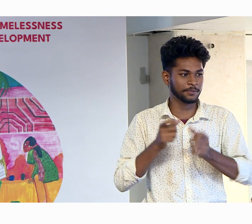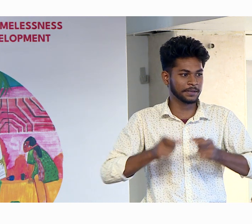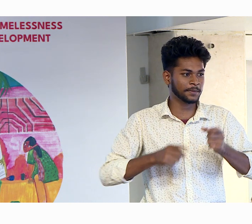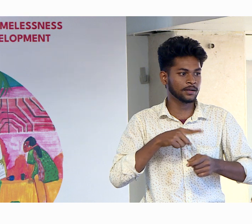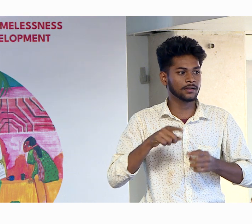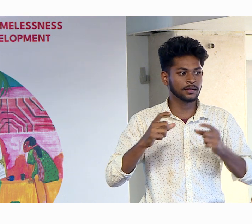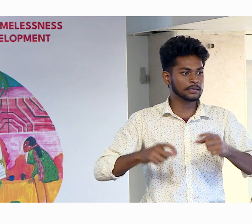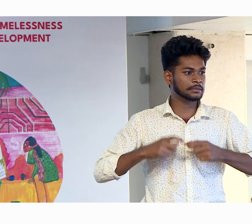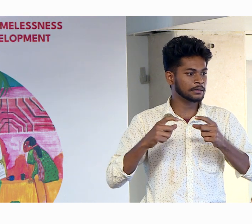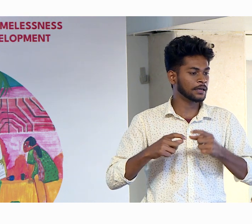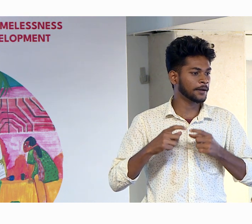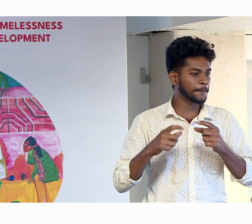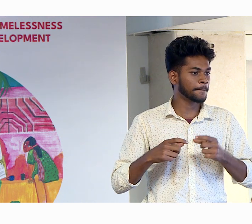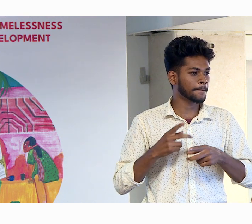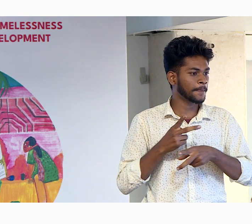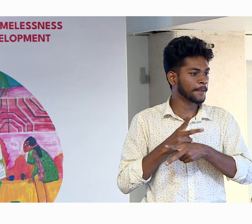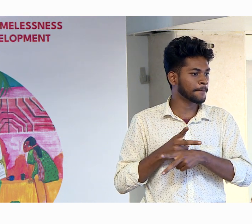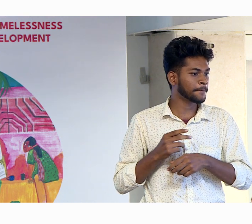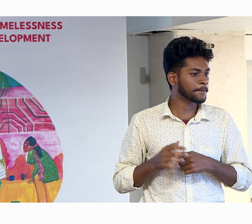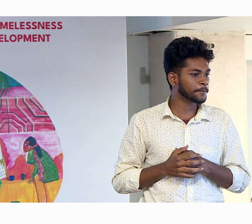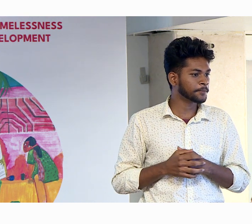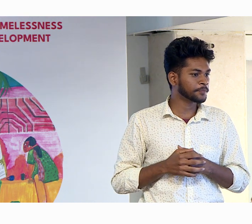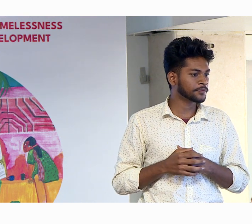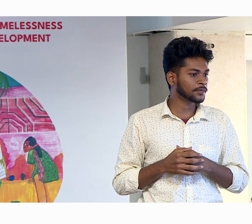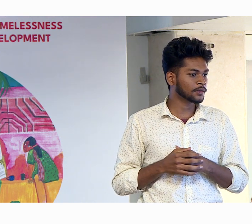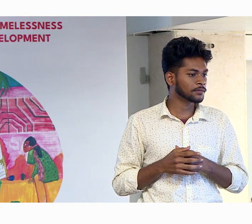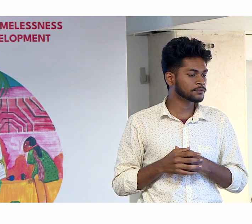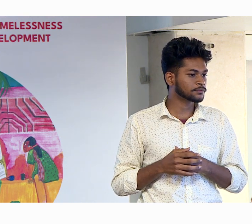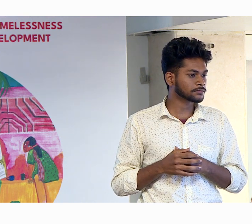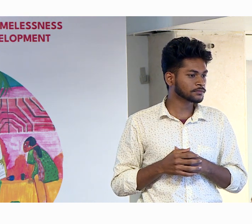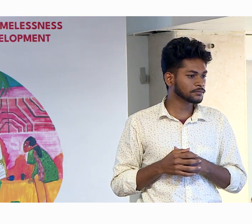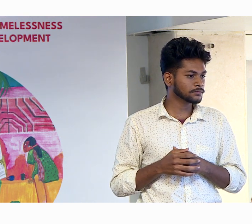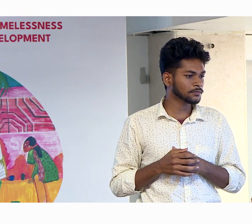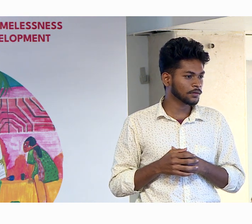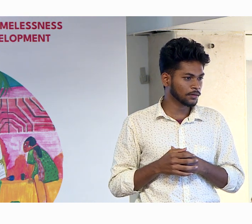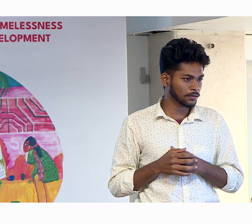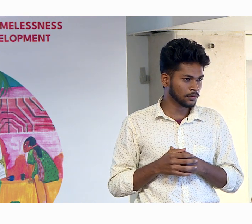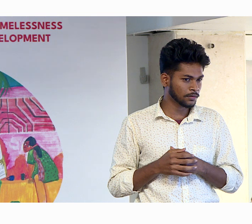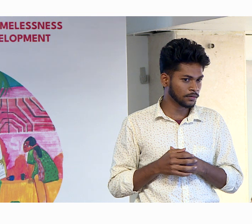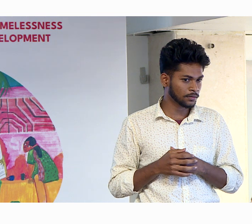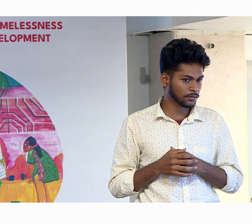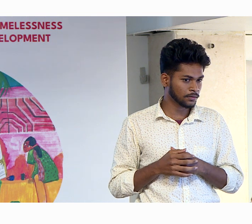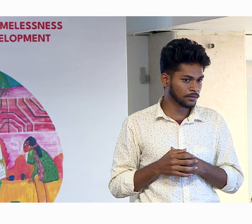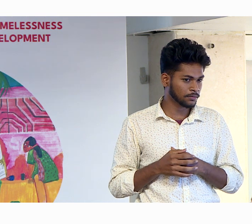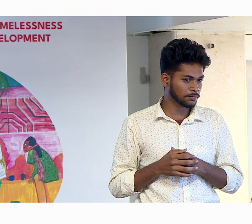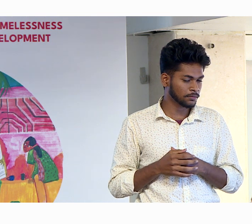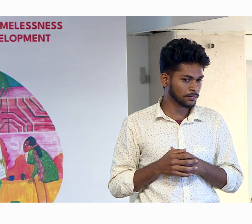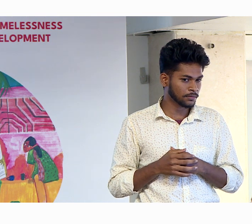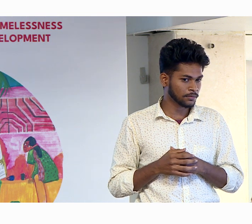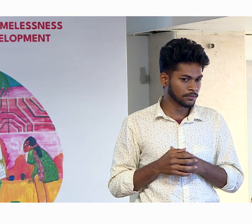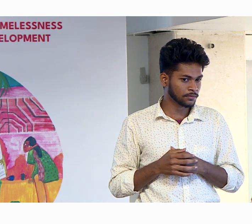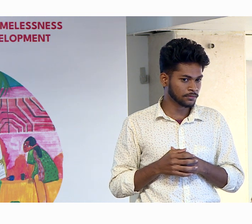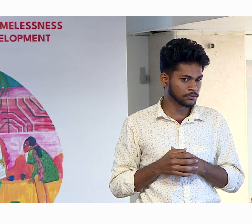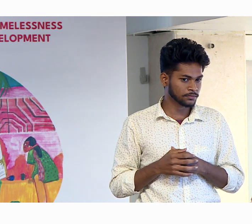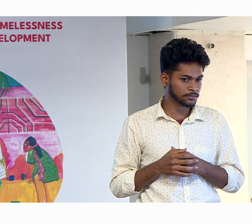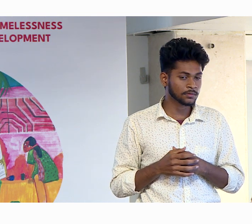their carers, their families, each of whom had their own mindlines about what was appropriate as care for somebody with extremely